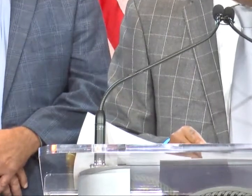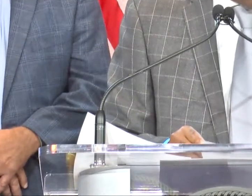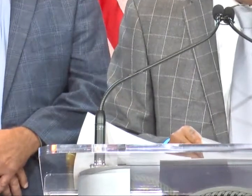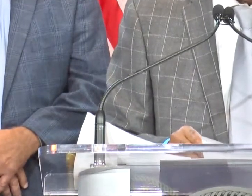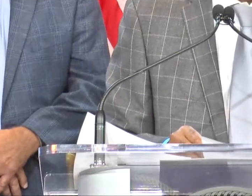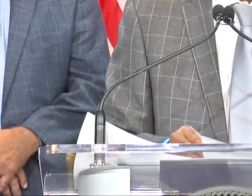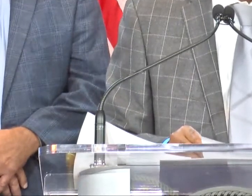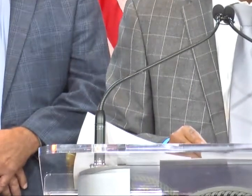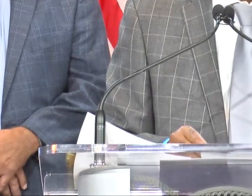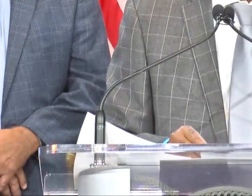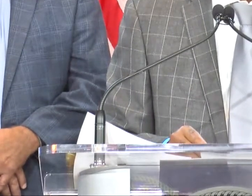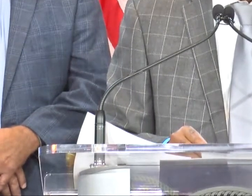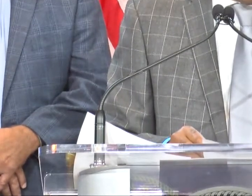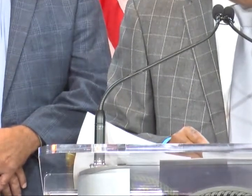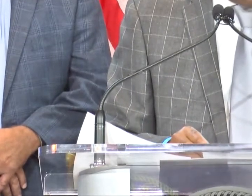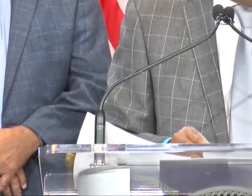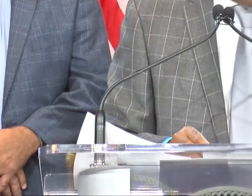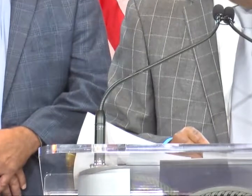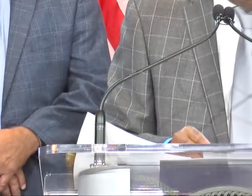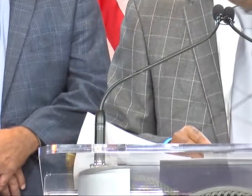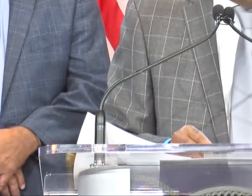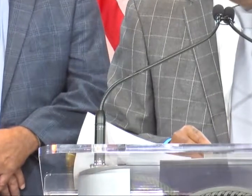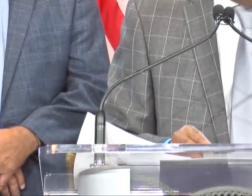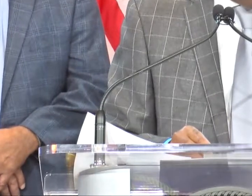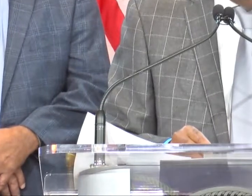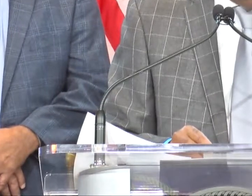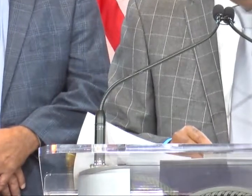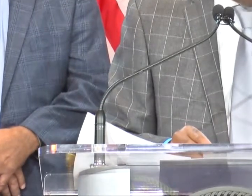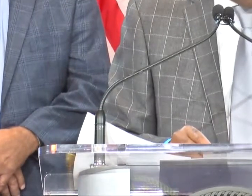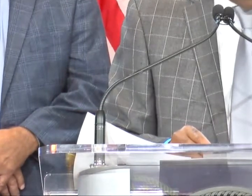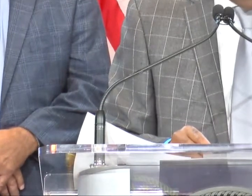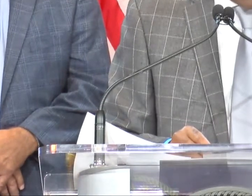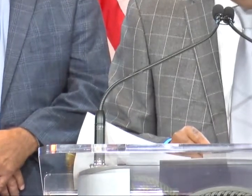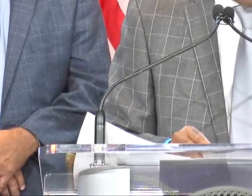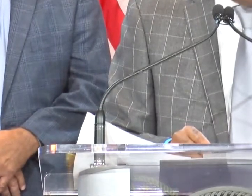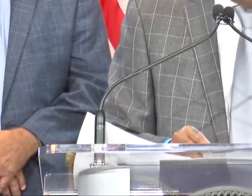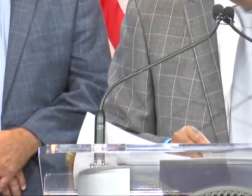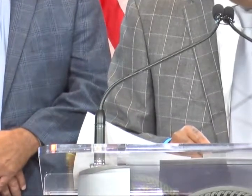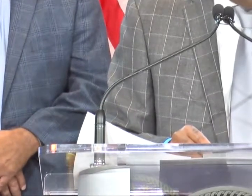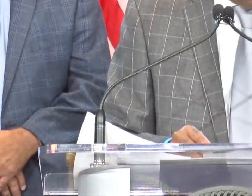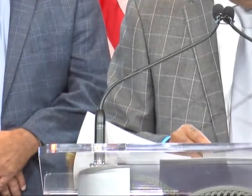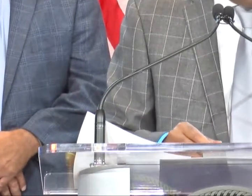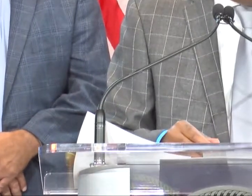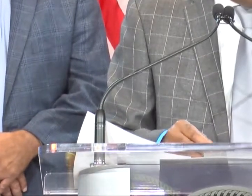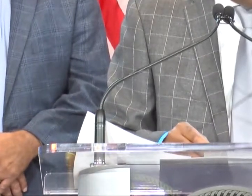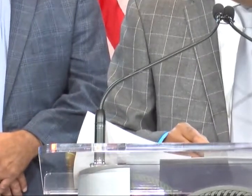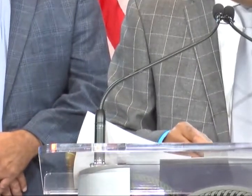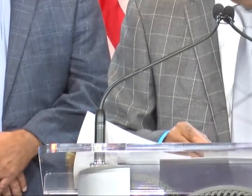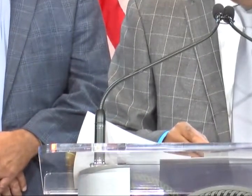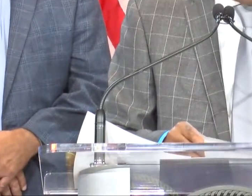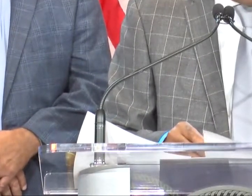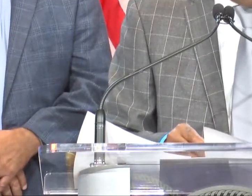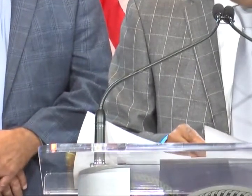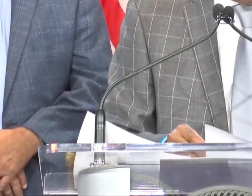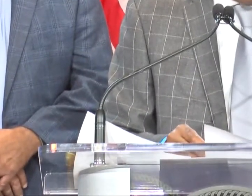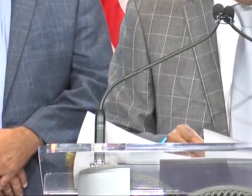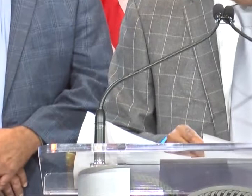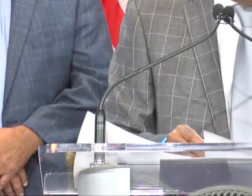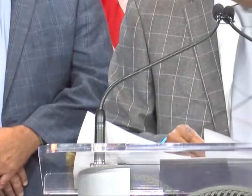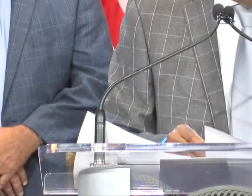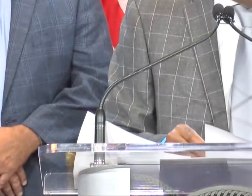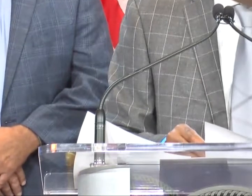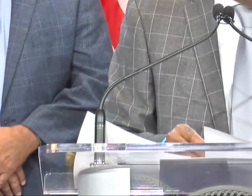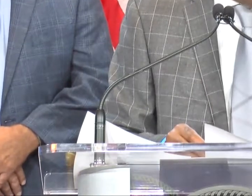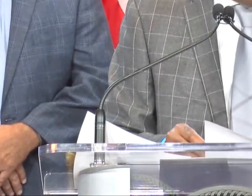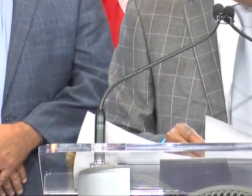in this process in overseeing this program. After a hiatus of nearly 4 years, we are asking HUD to